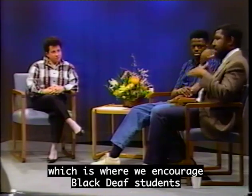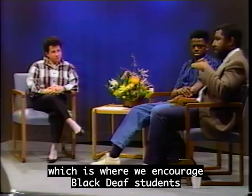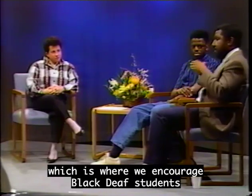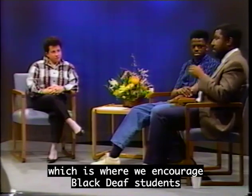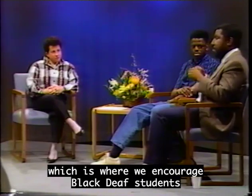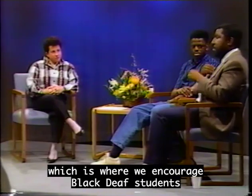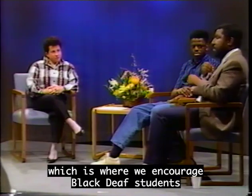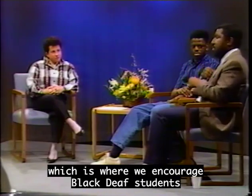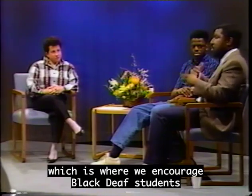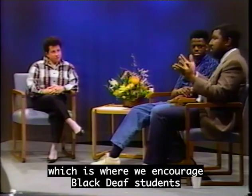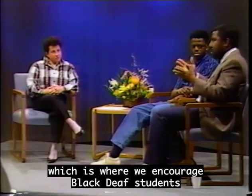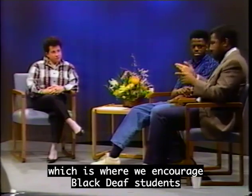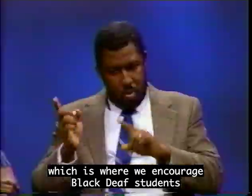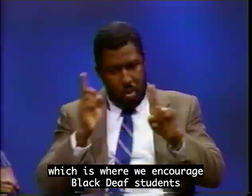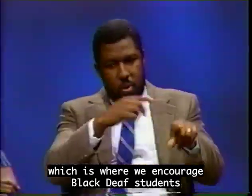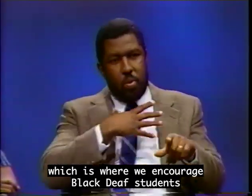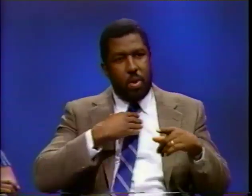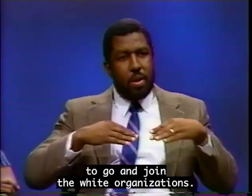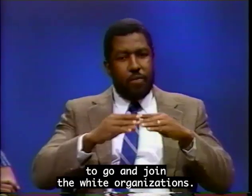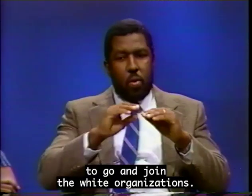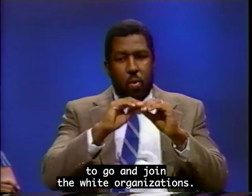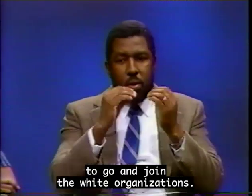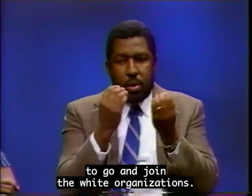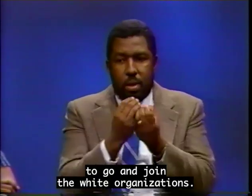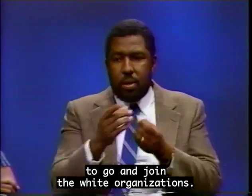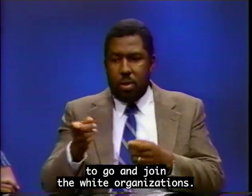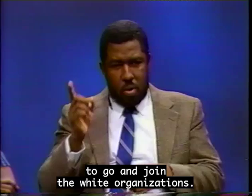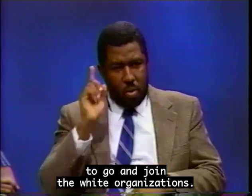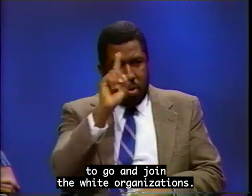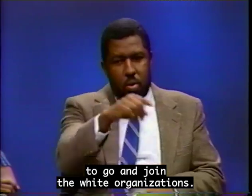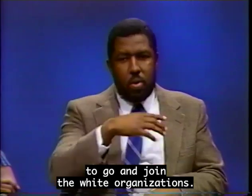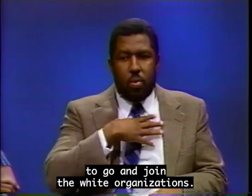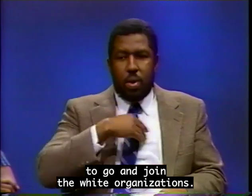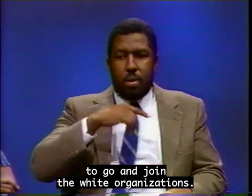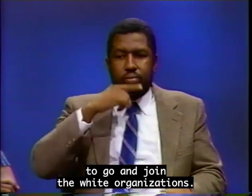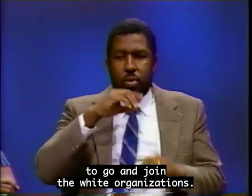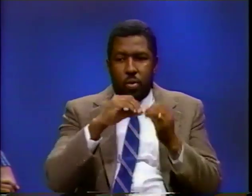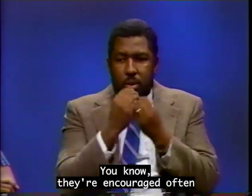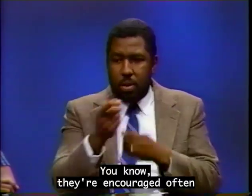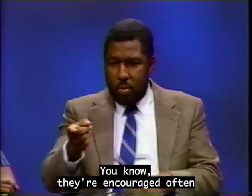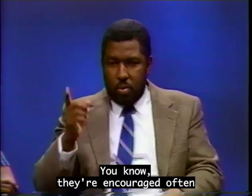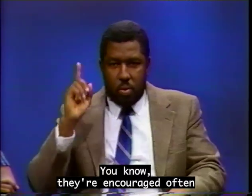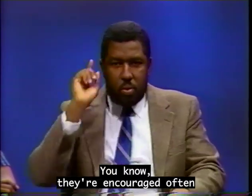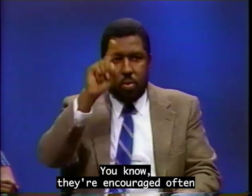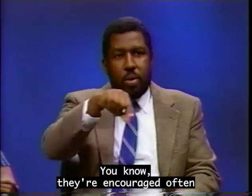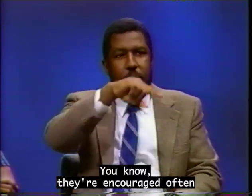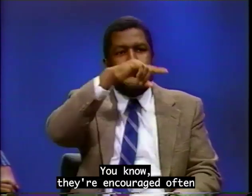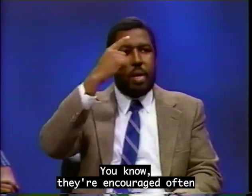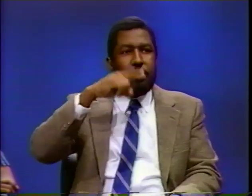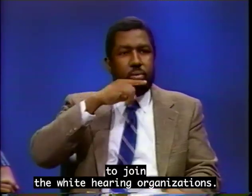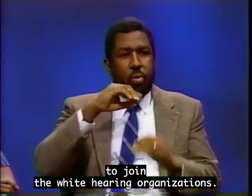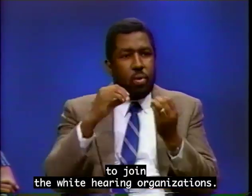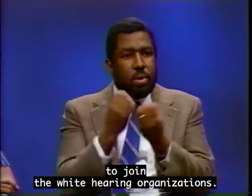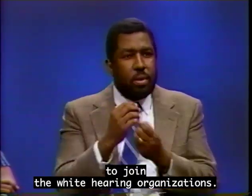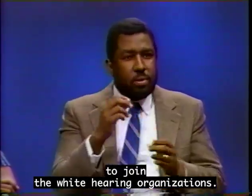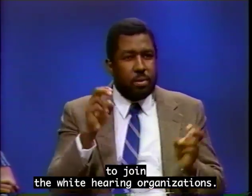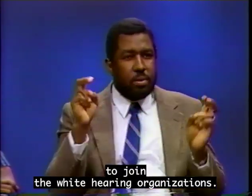we encourage black deaf students to go and join the white organizations. You know, they're encouraged often to join the white hearing